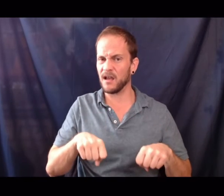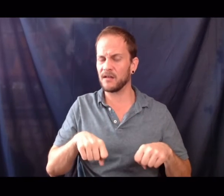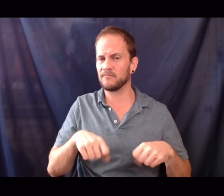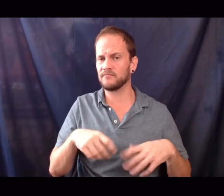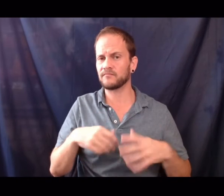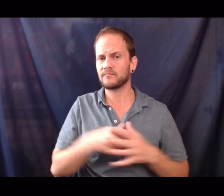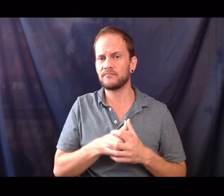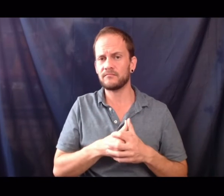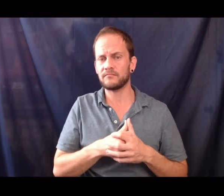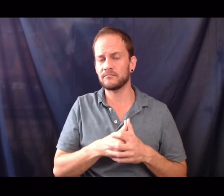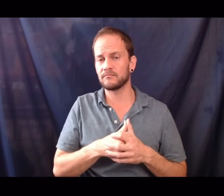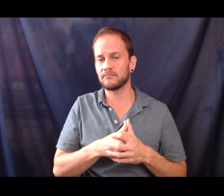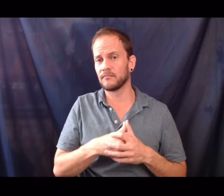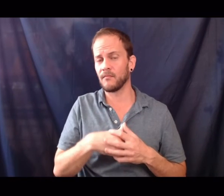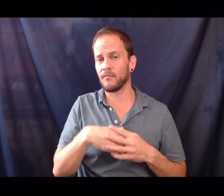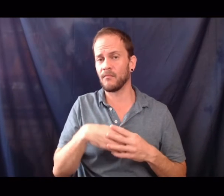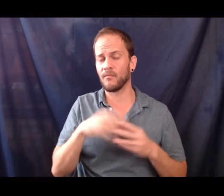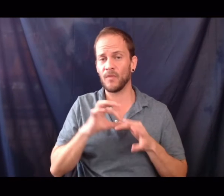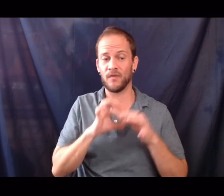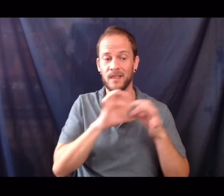any given temperature